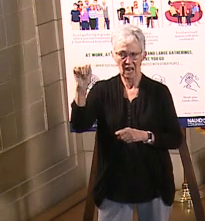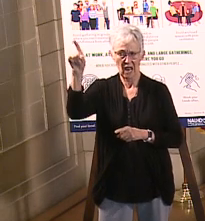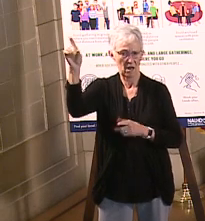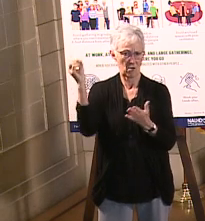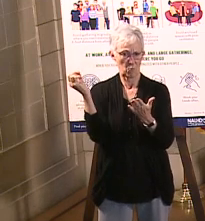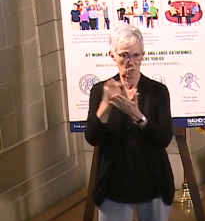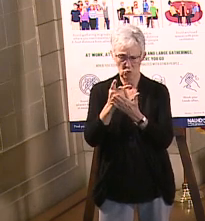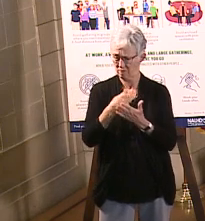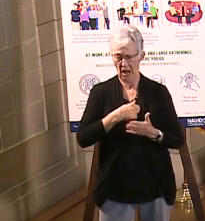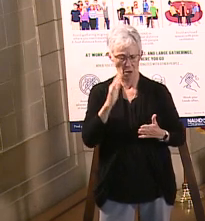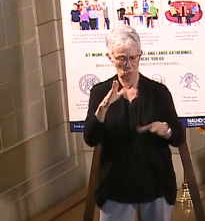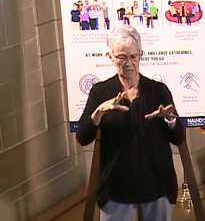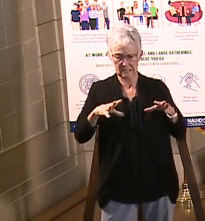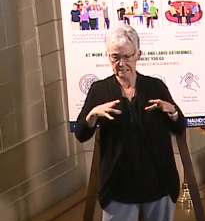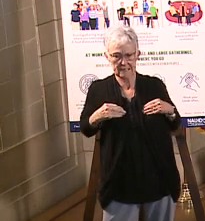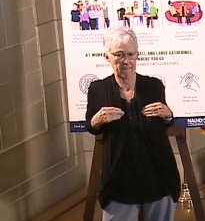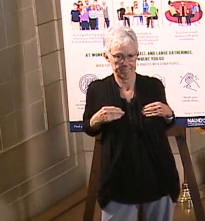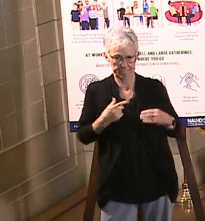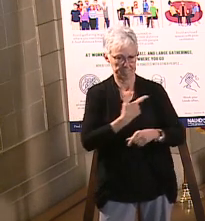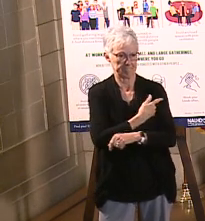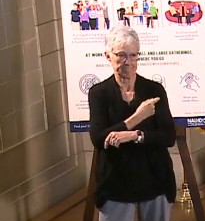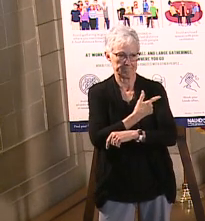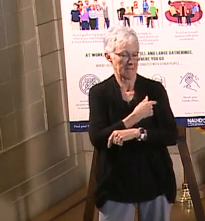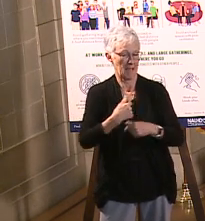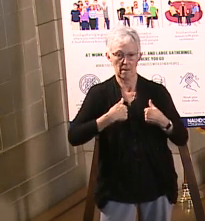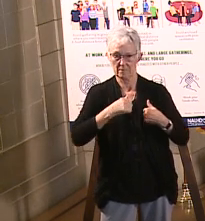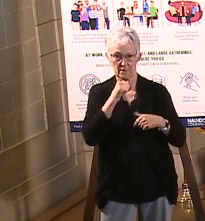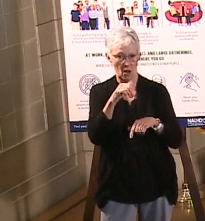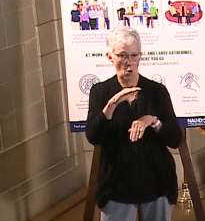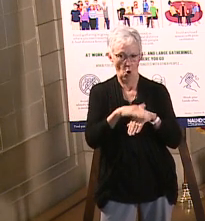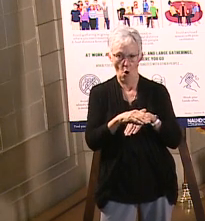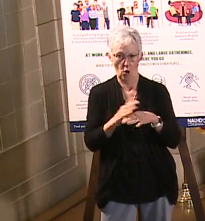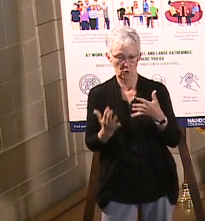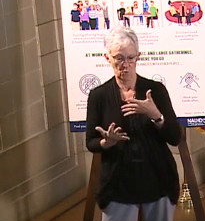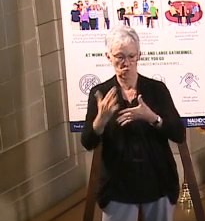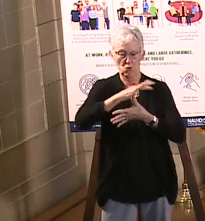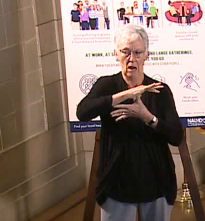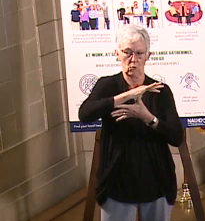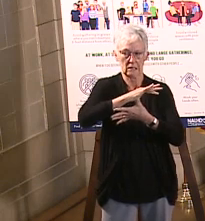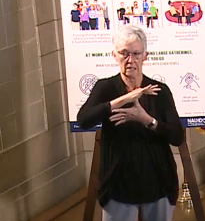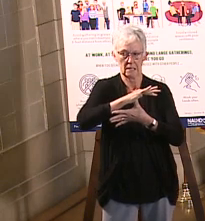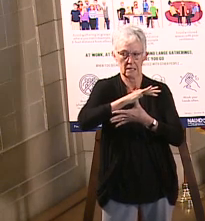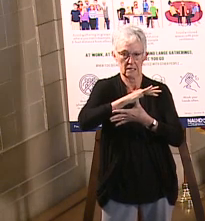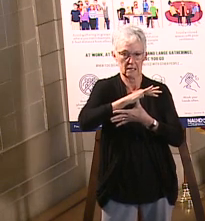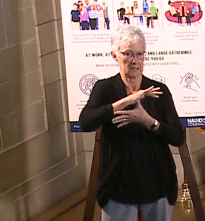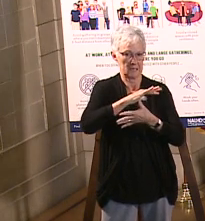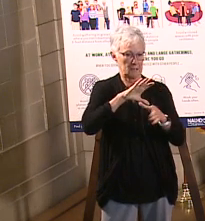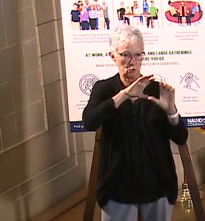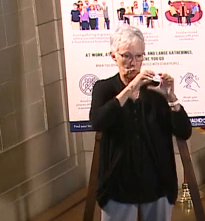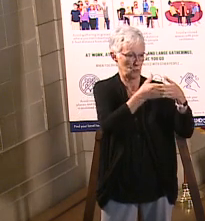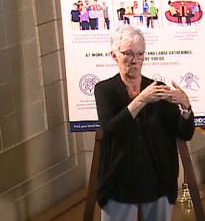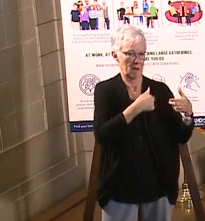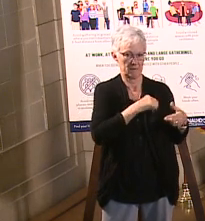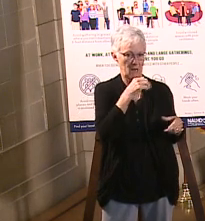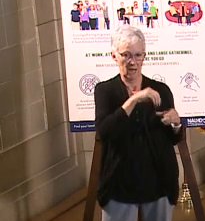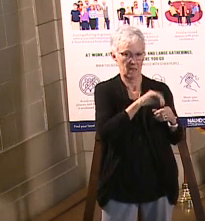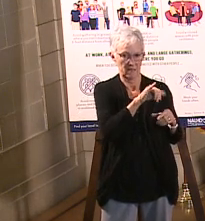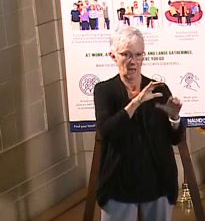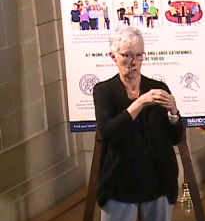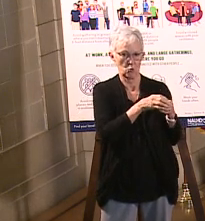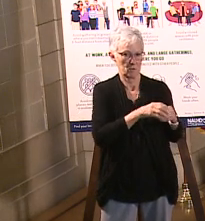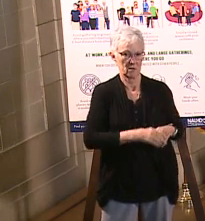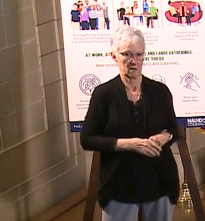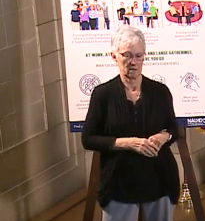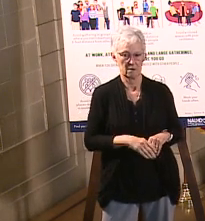the vaccine. I am not on that priority list, though. That is, again, for our healthcare workers. And in fact, I don't even think they created a